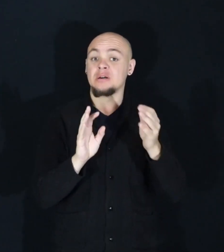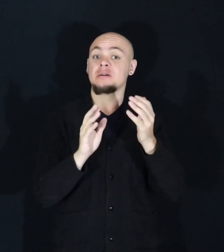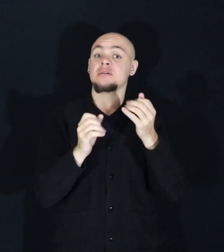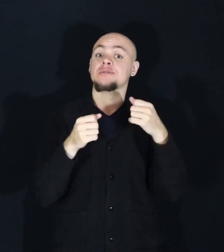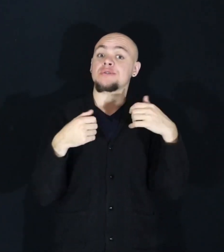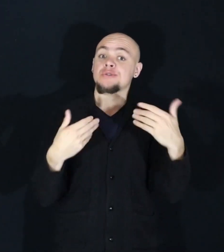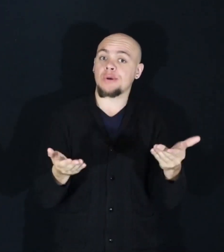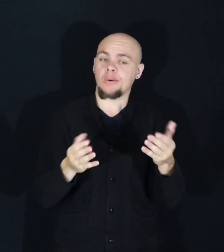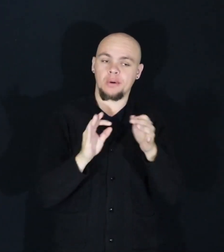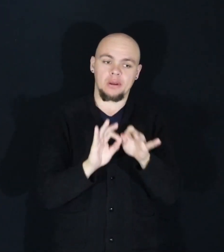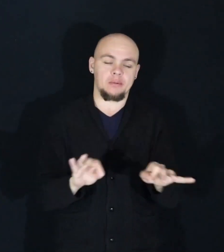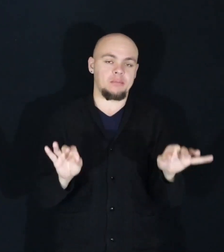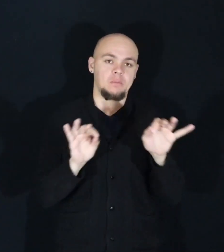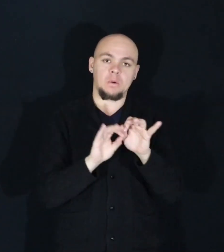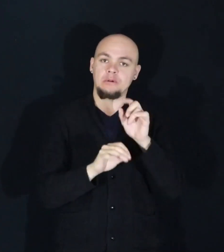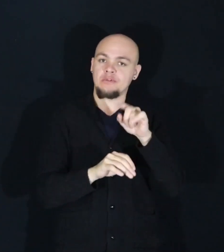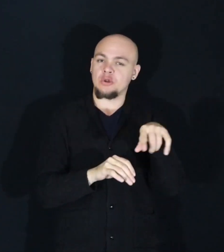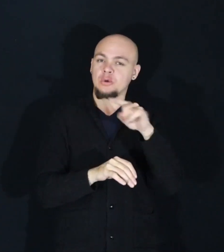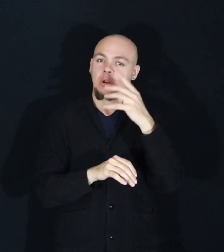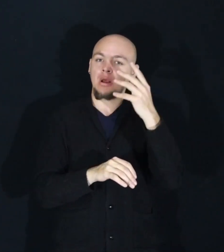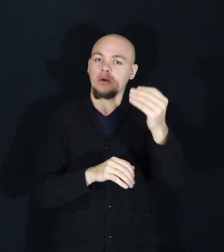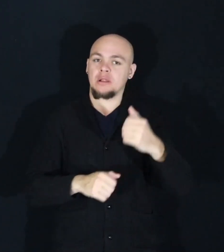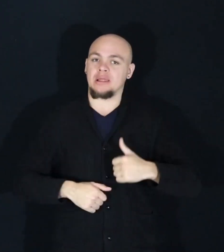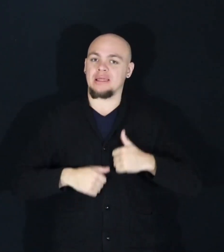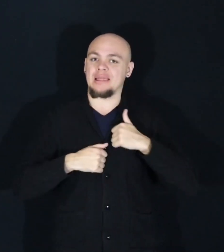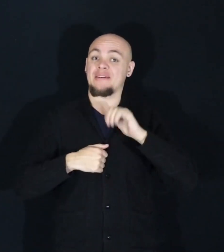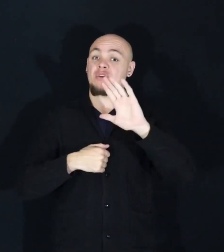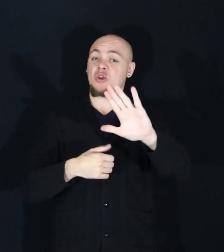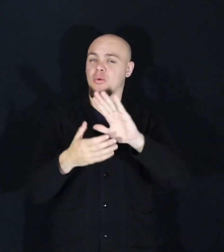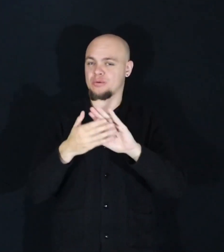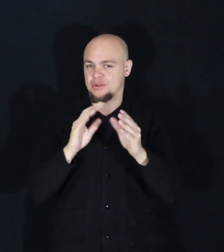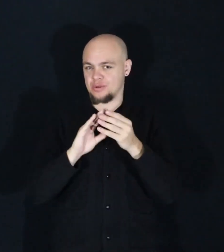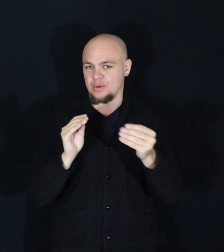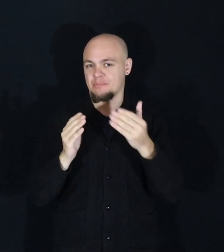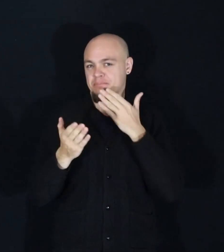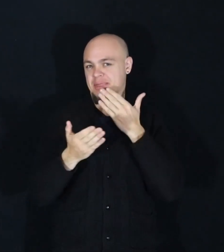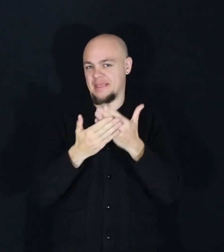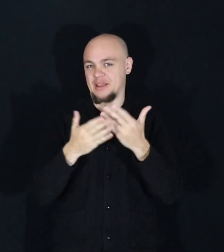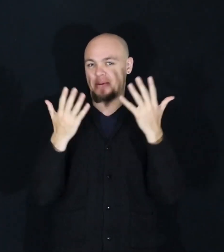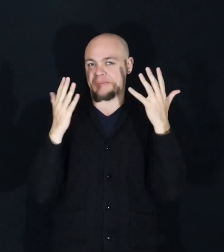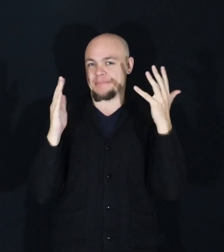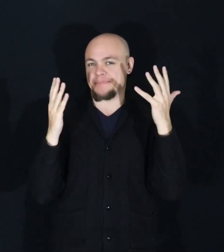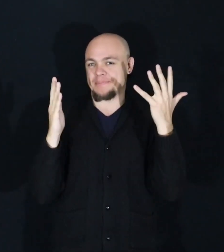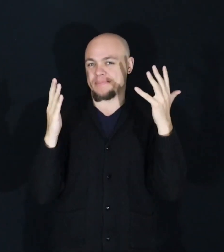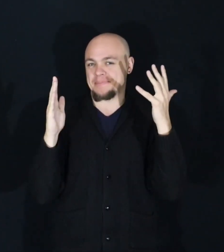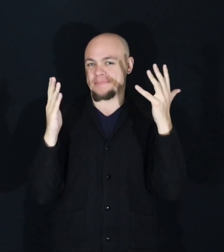guys. Get out there and live your story. Thank you.